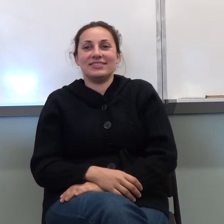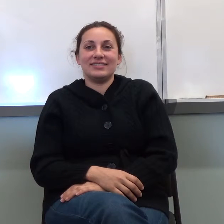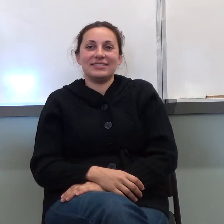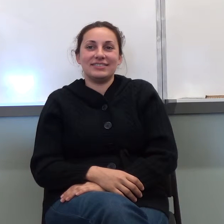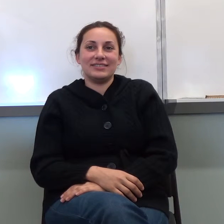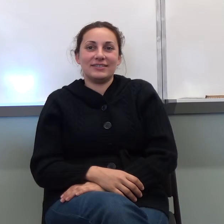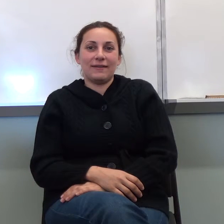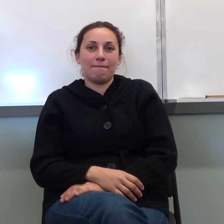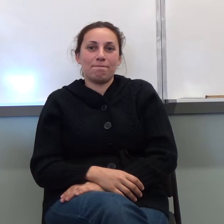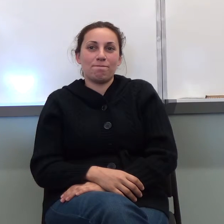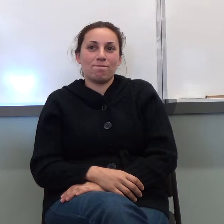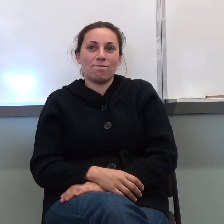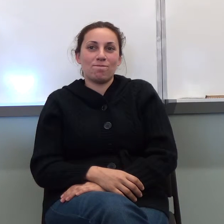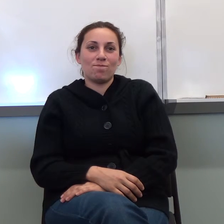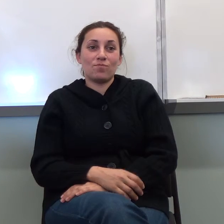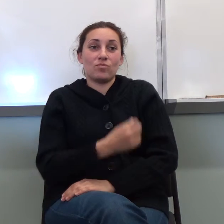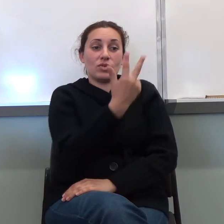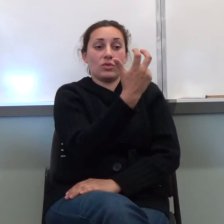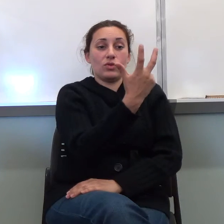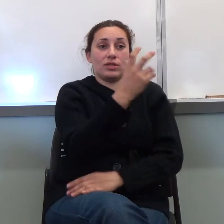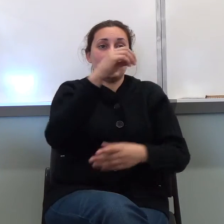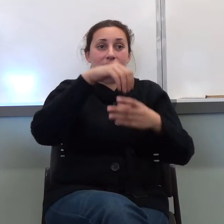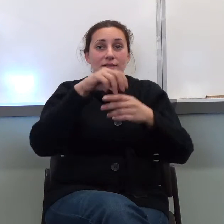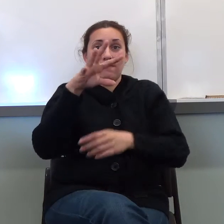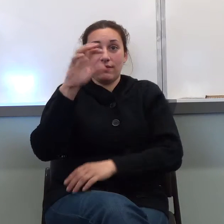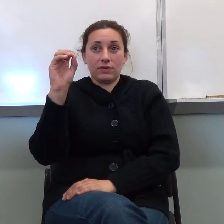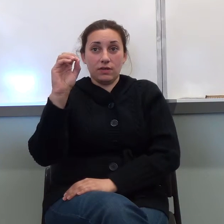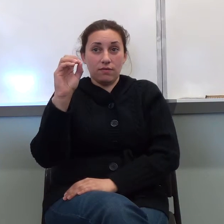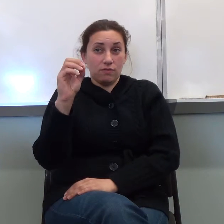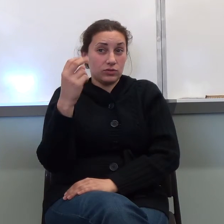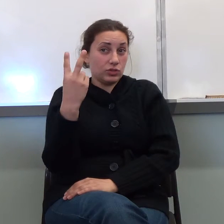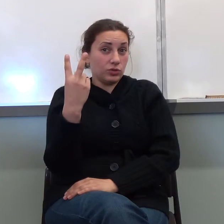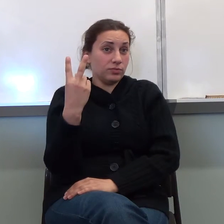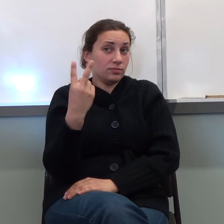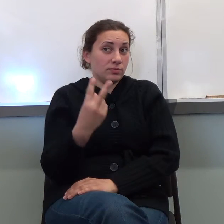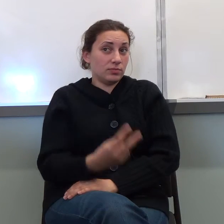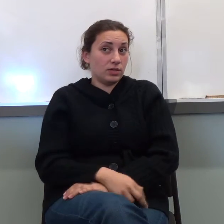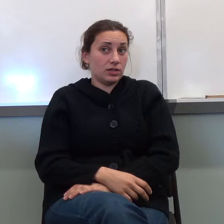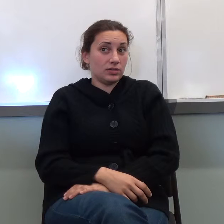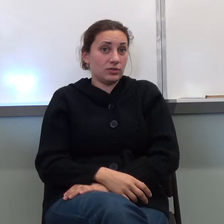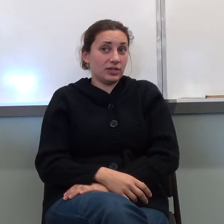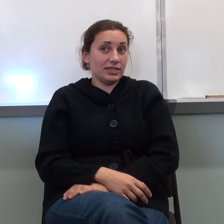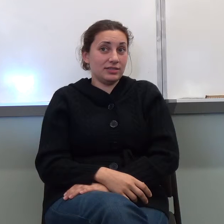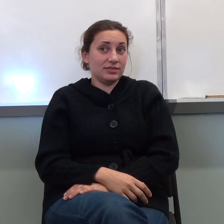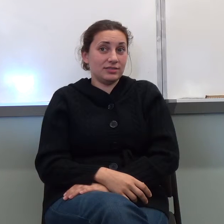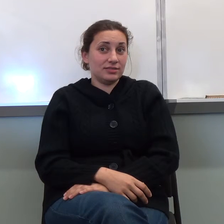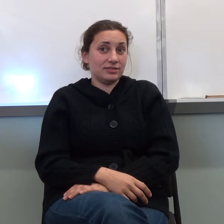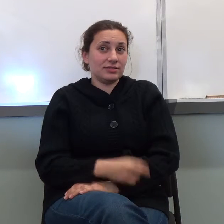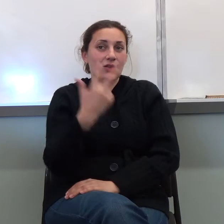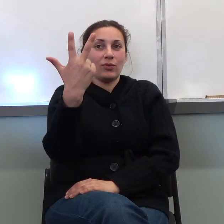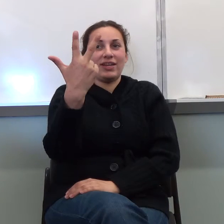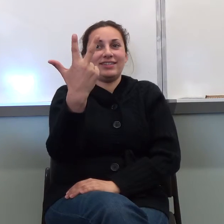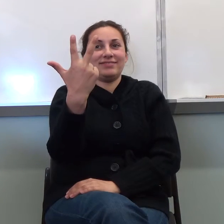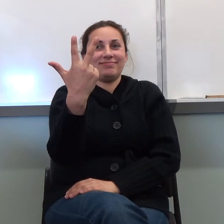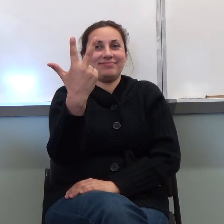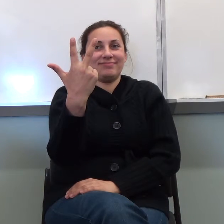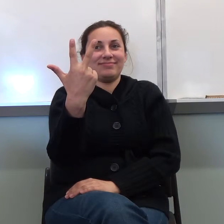Okay, 13 into 50? 4. Nope. 2, Nope. 3? Yes.